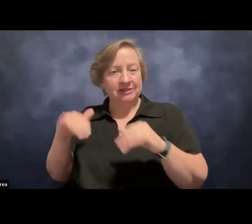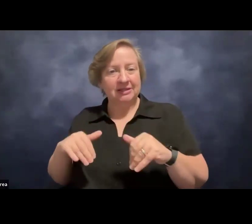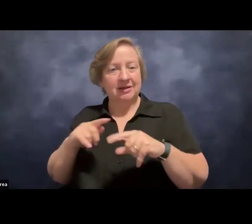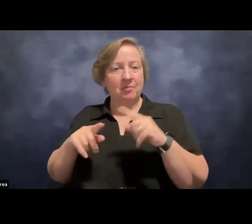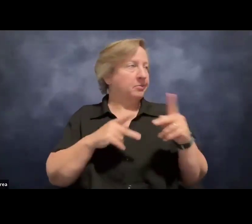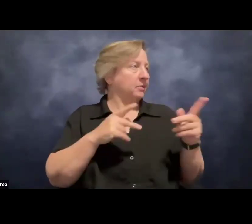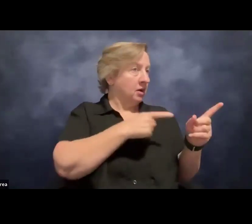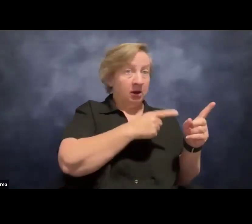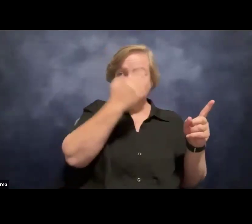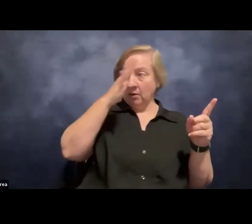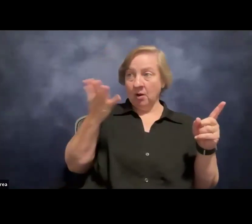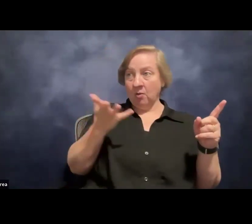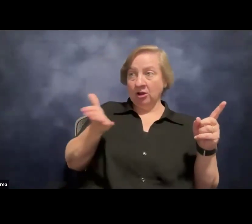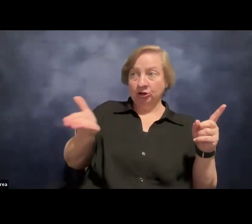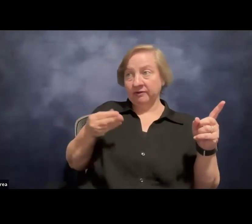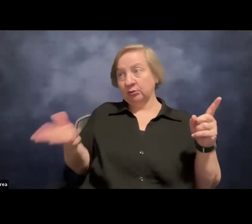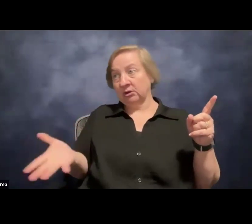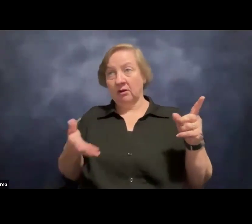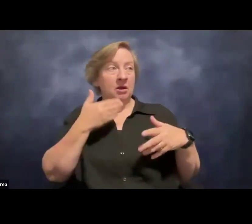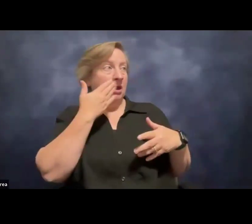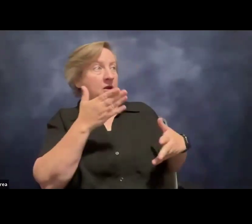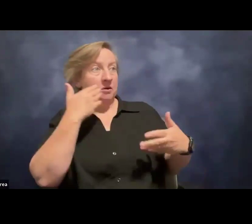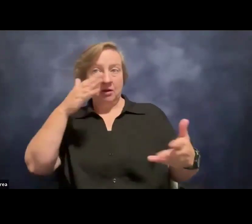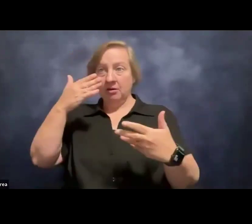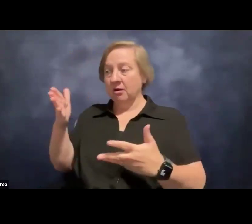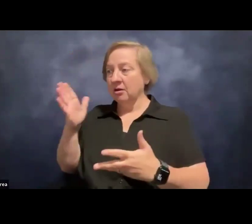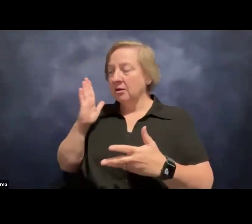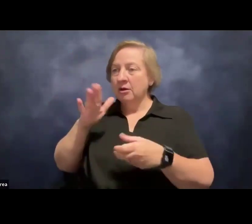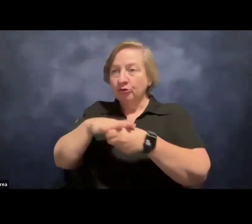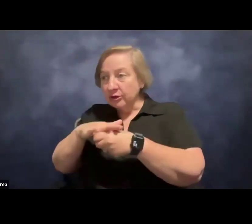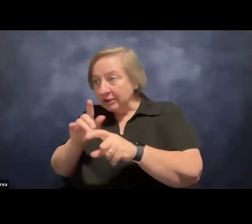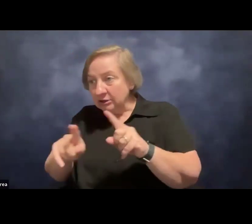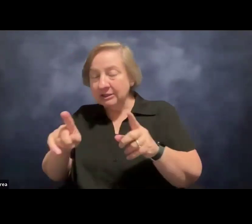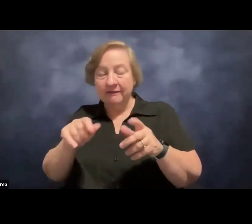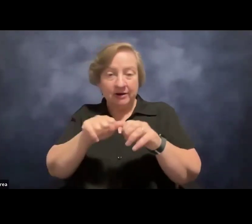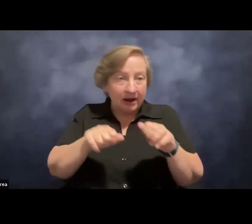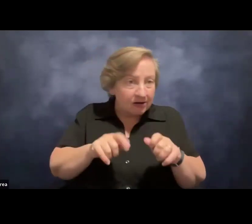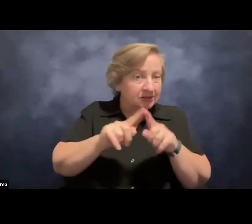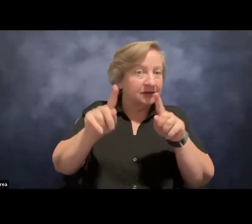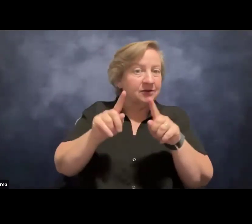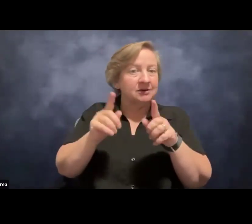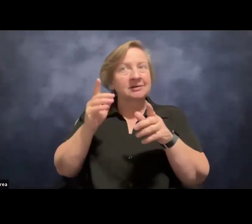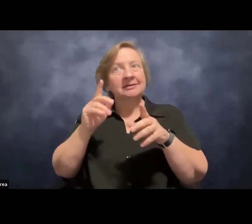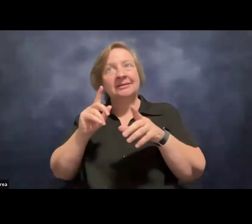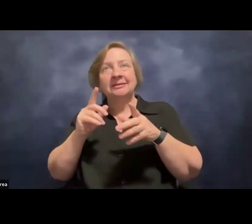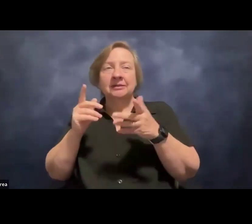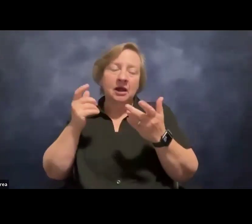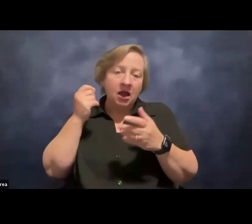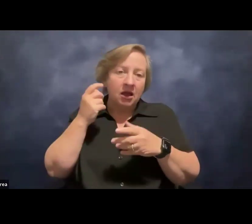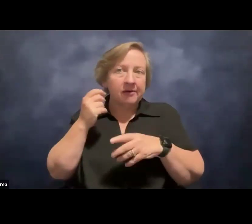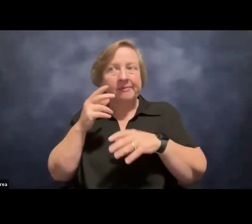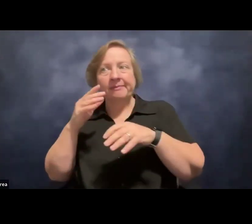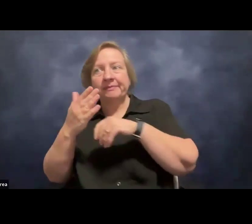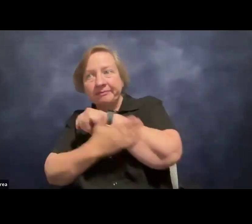services are. They're very different regionally. You will have regional differences. There's obviously going to be a difference between rural and more urban. But at the end